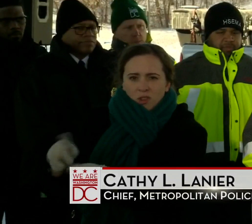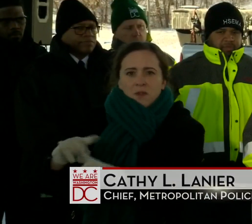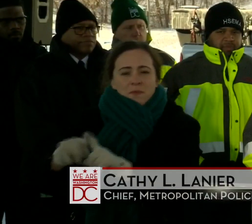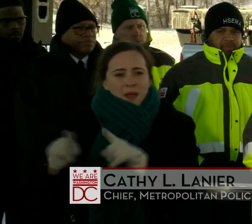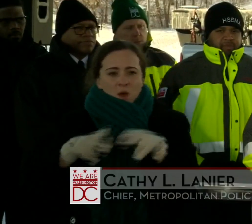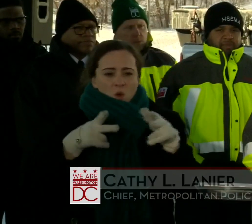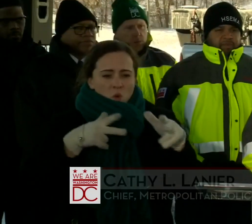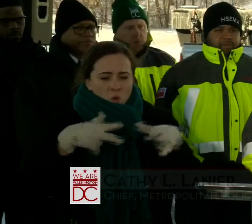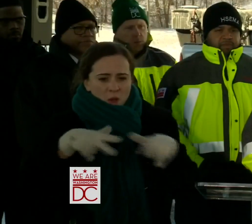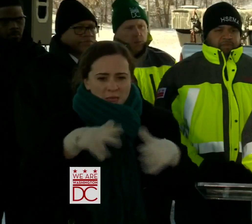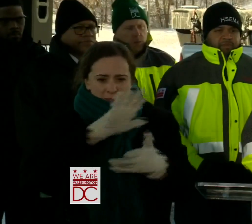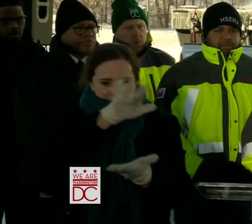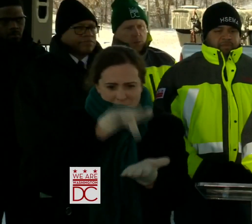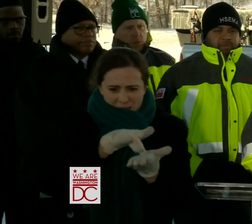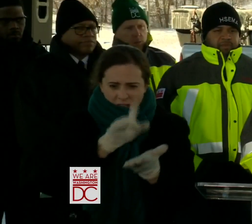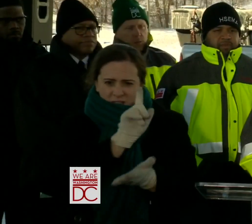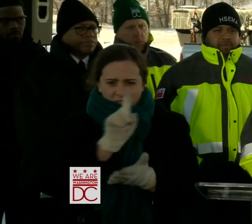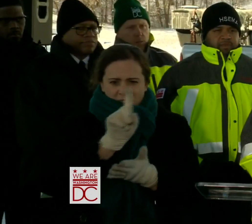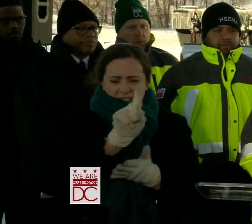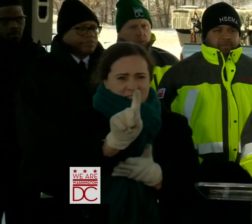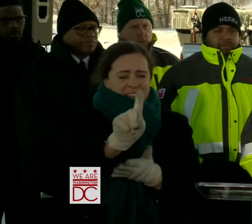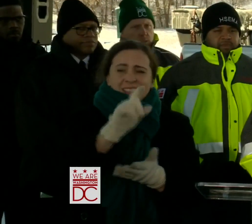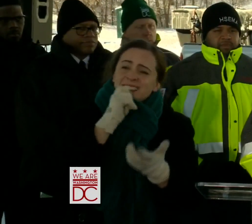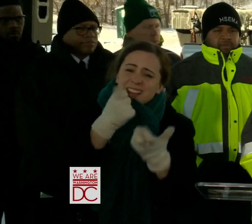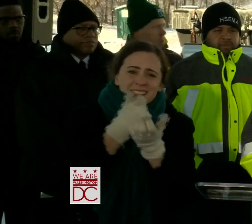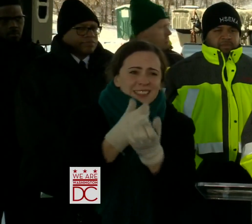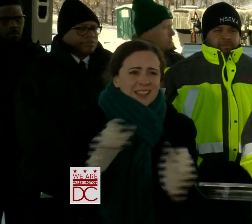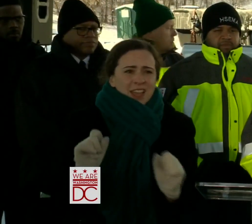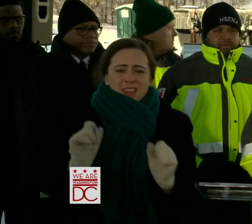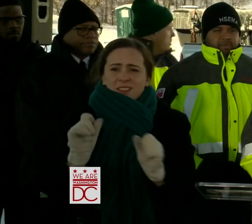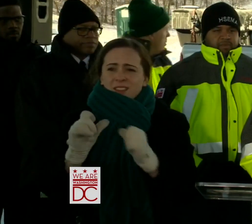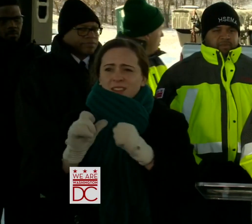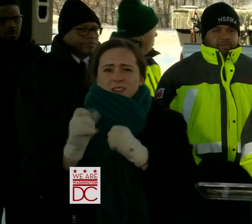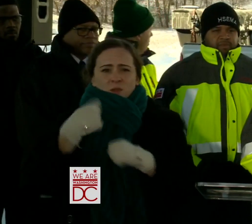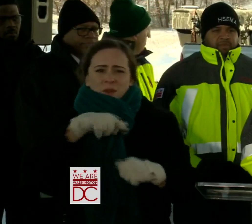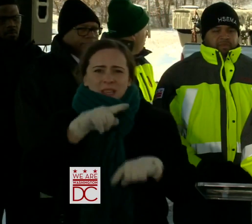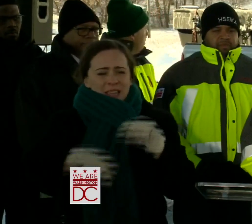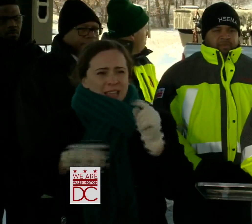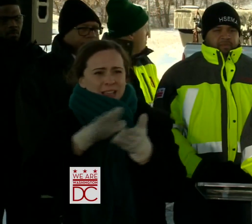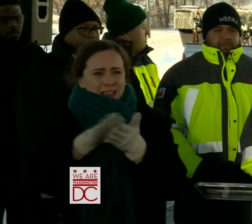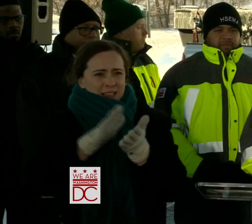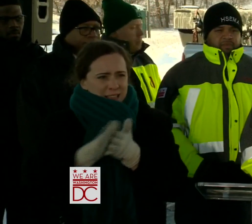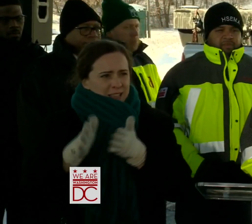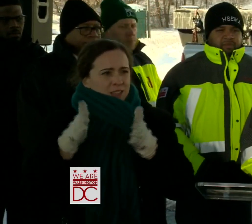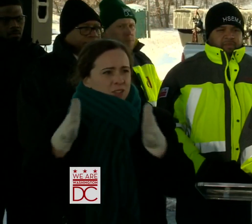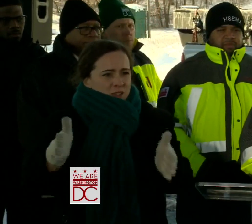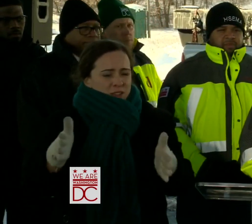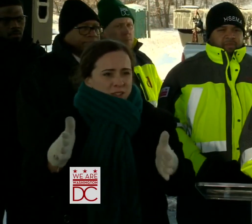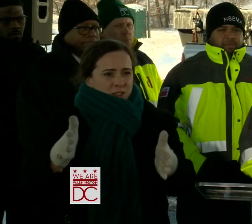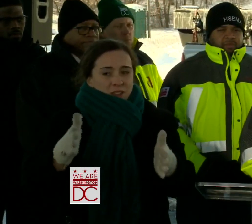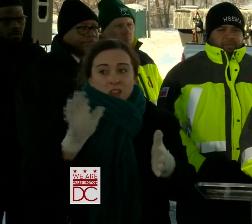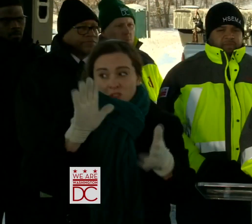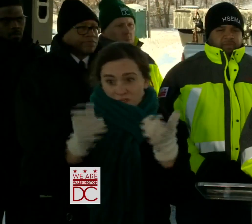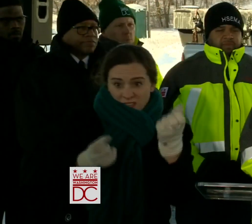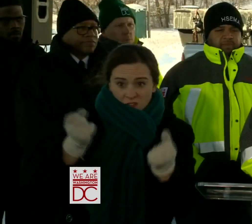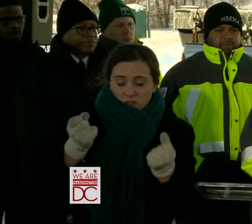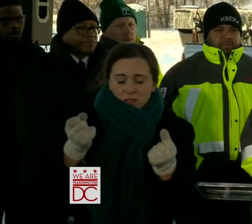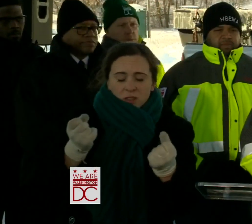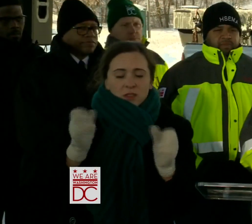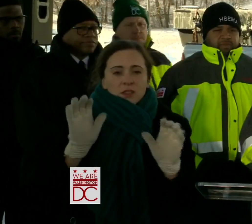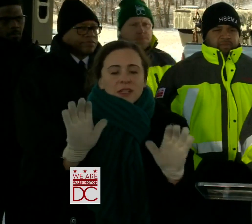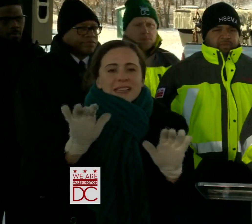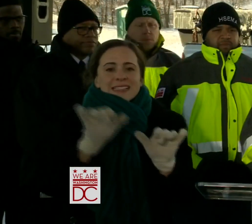middle of the street is very unsafe, and it really hampers our ability to clean the streets. 2, vehicles, you really need to stay